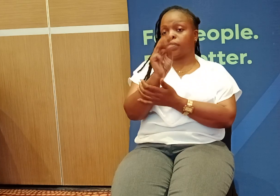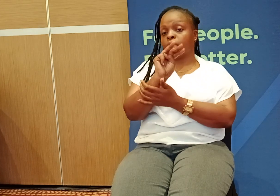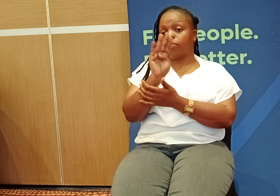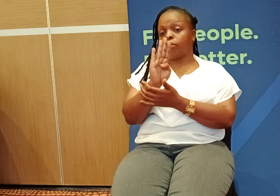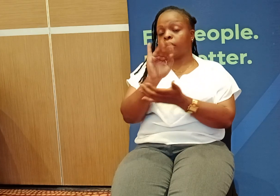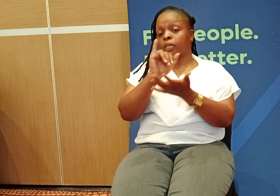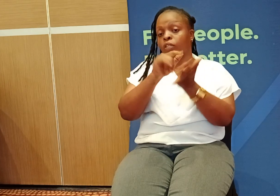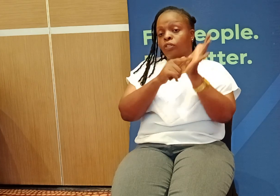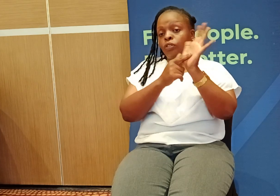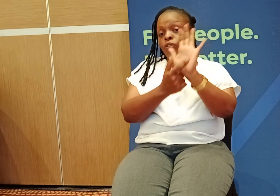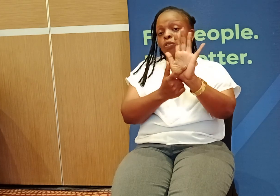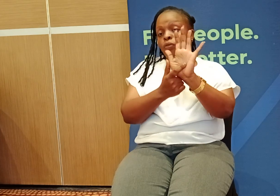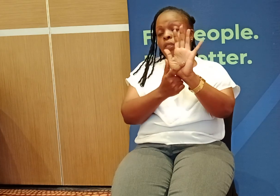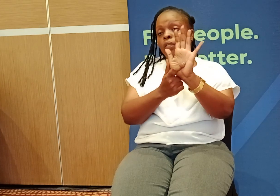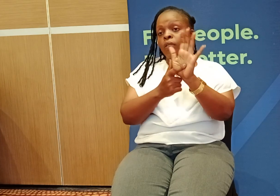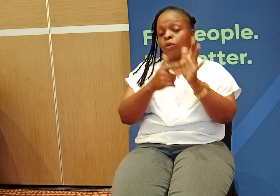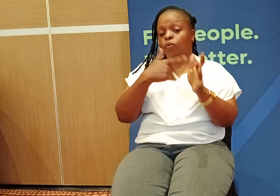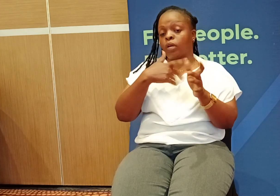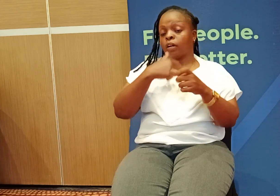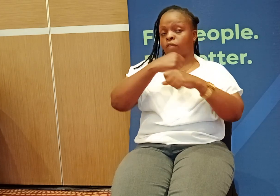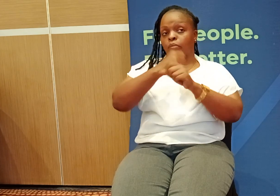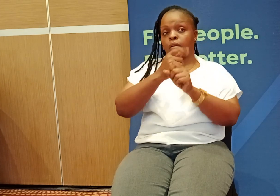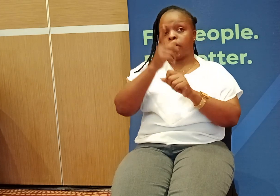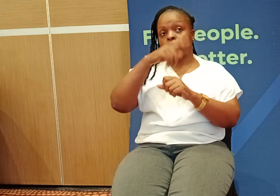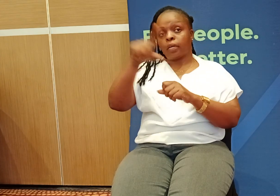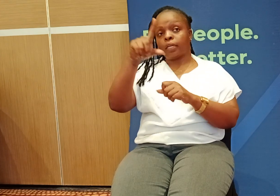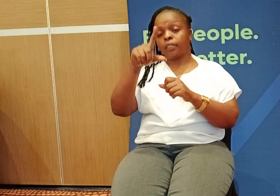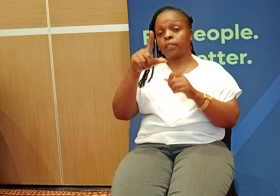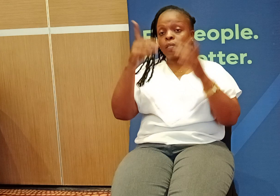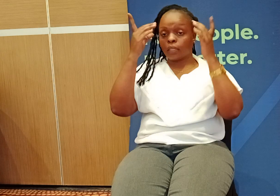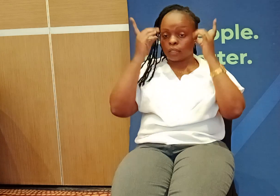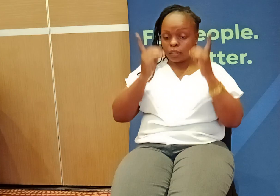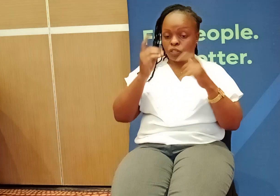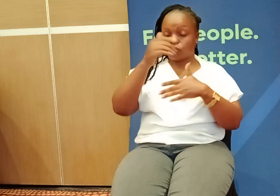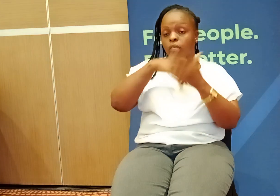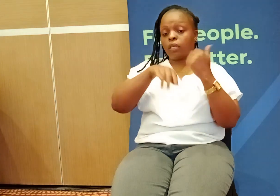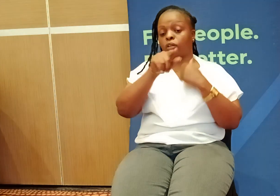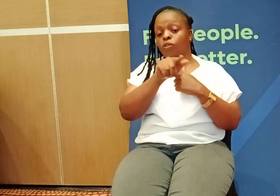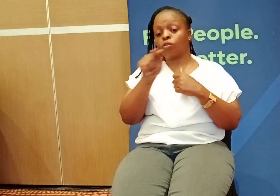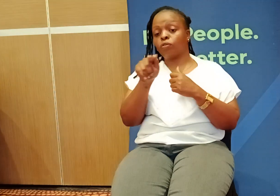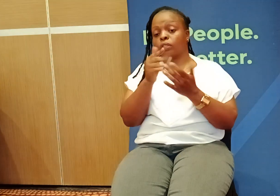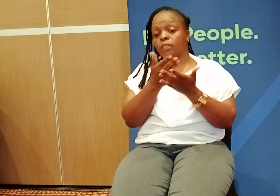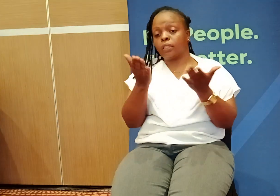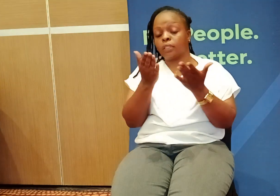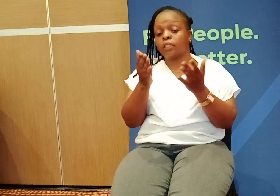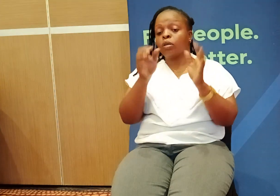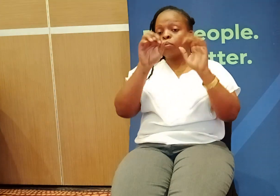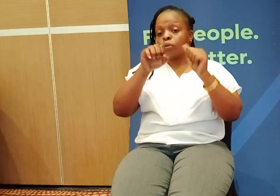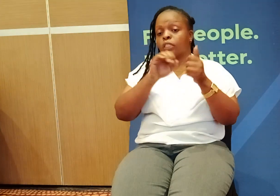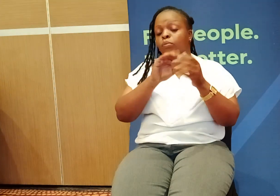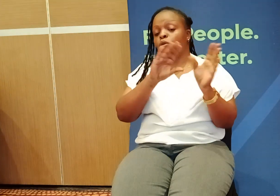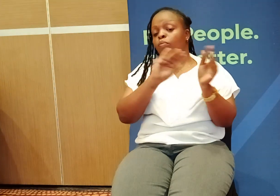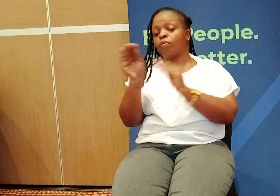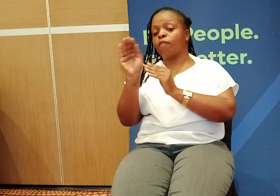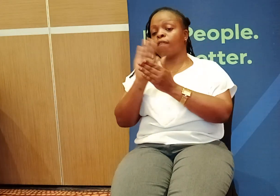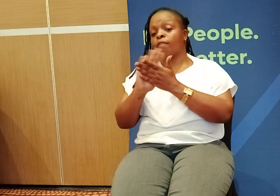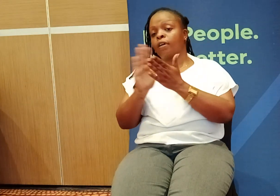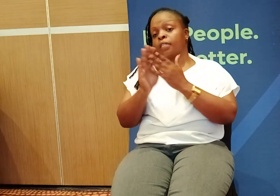showing that we made the right decisions in those acquisitions and we can accelerate quickly. 38 million customers,